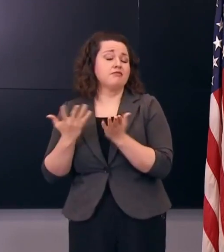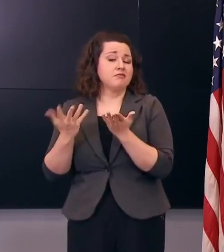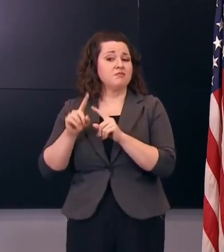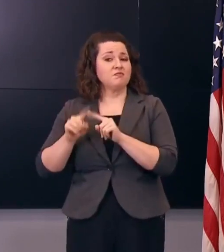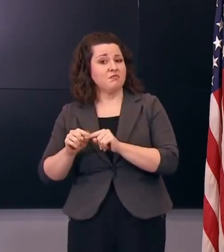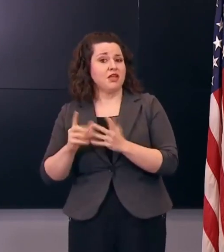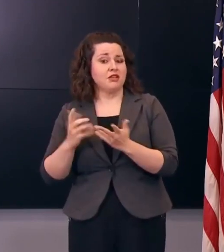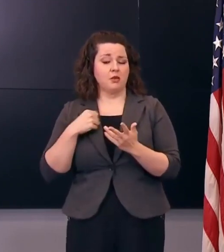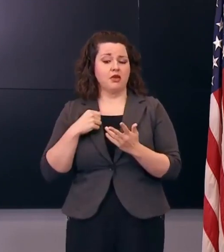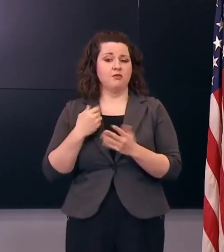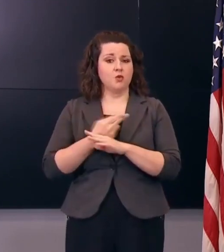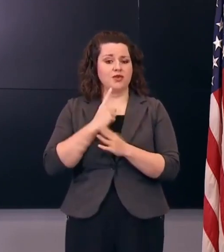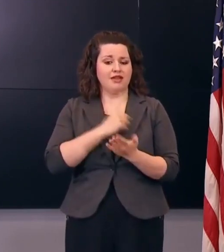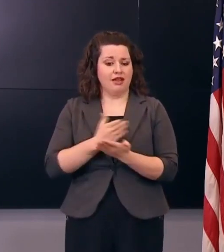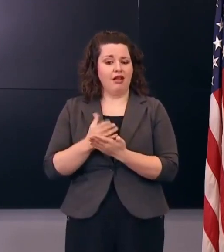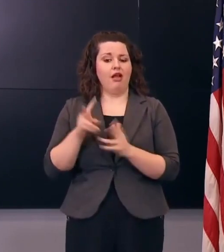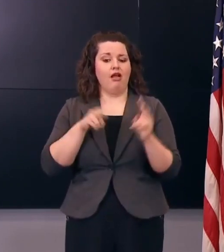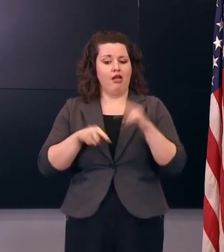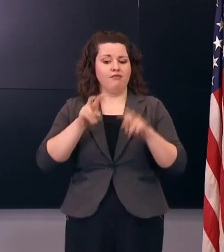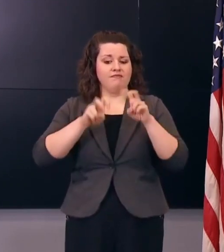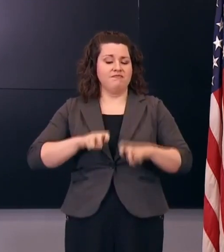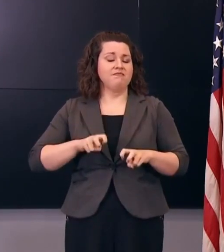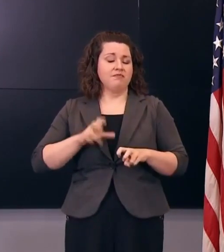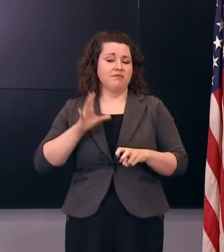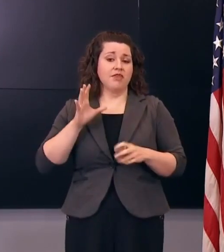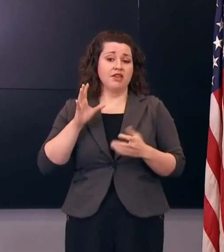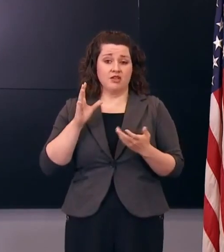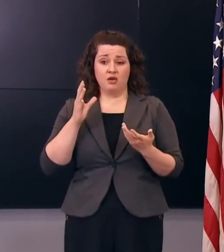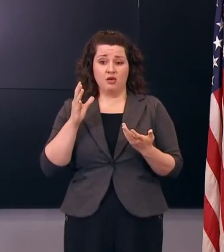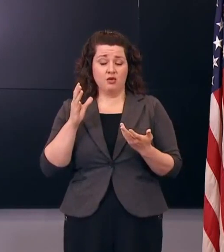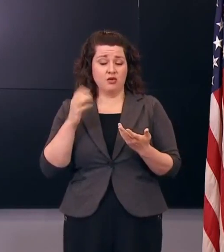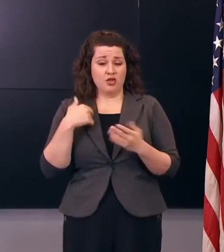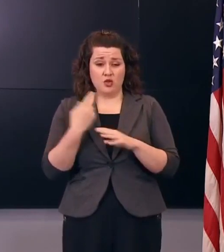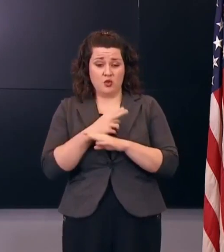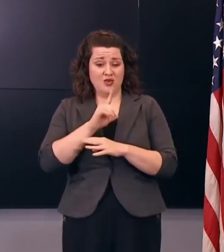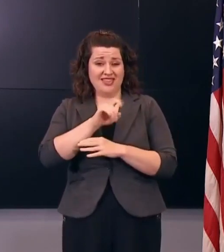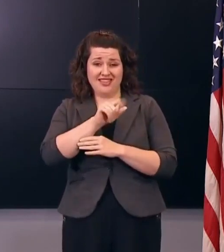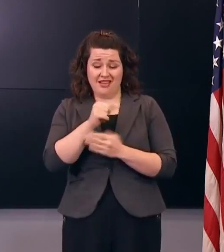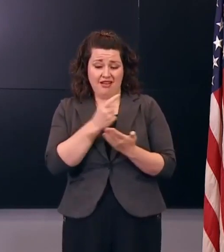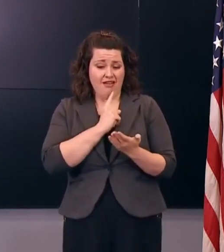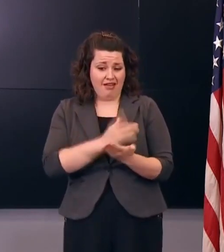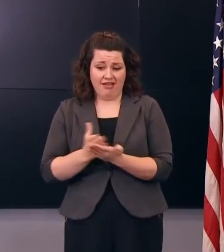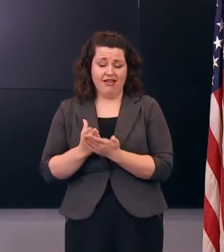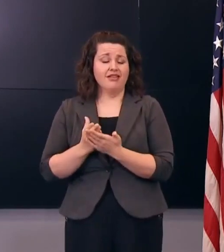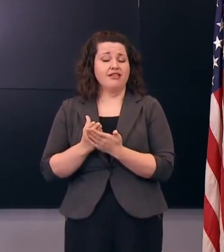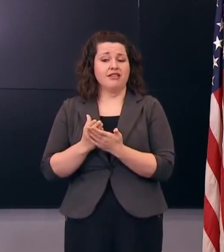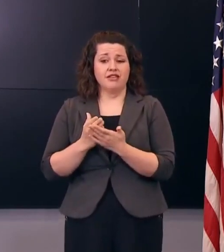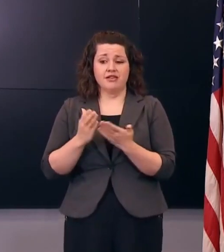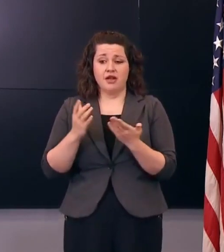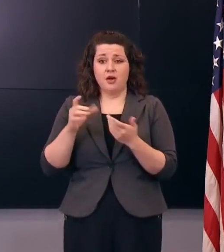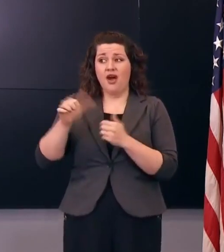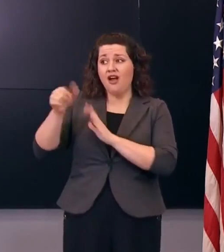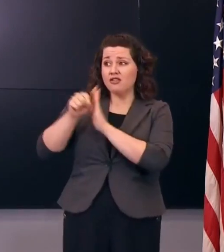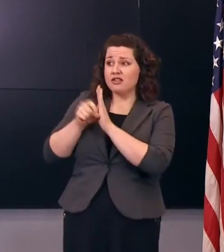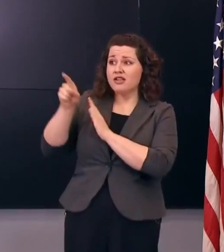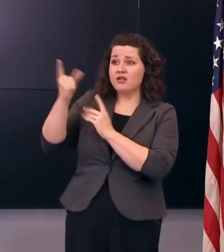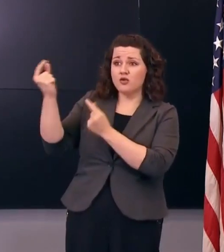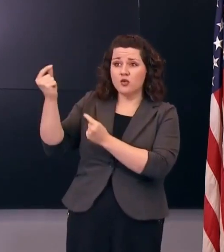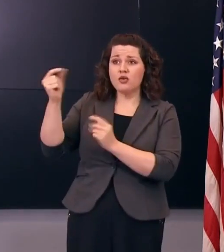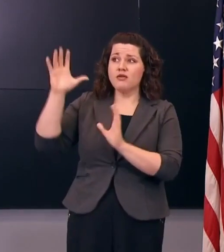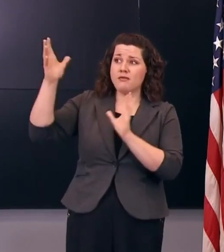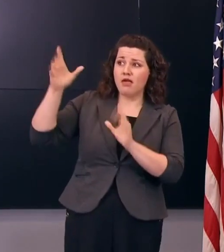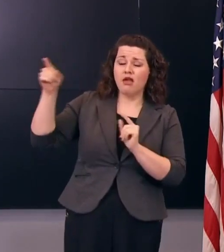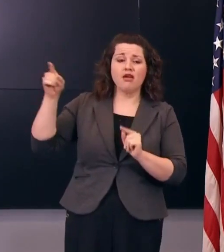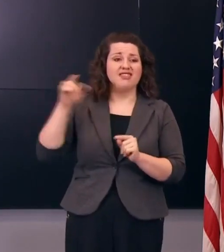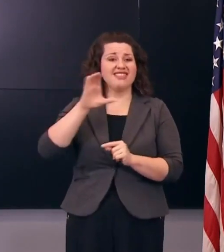we're continuing to work and base these decisions off of the data that we have, taking into context what other states are doing and what